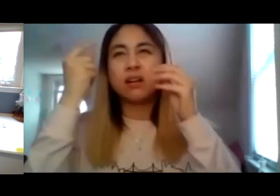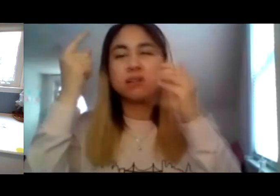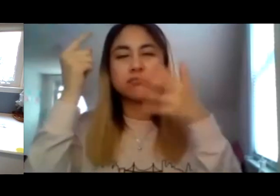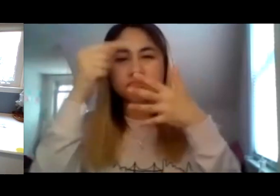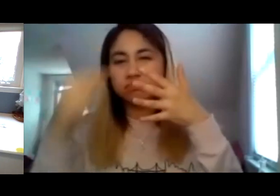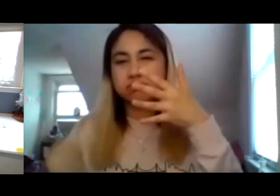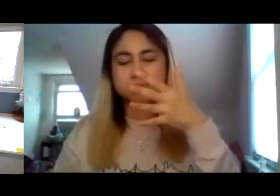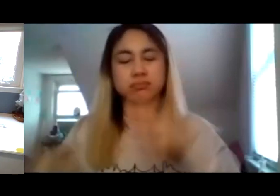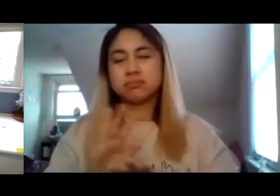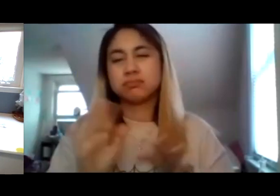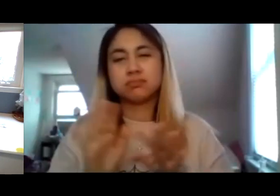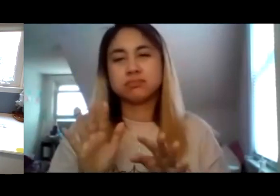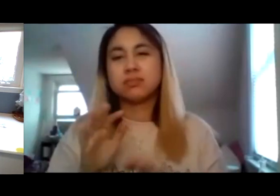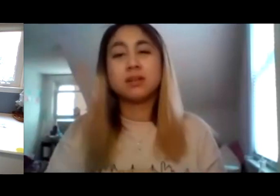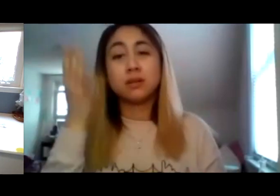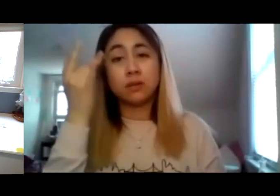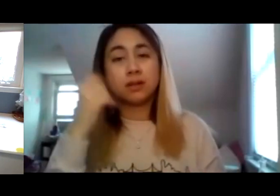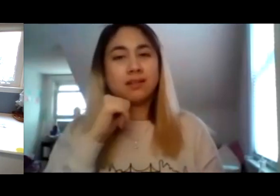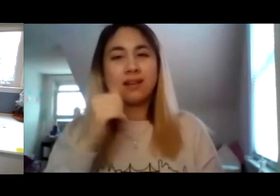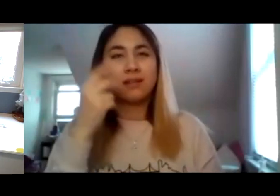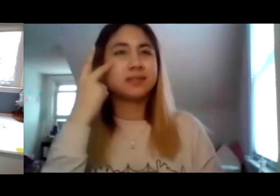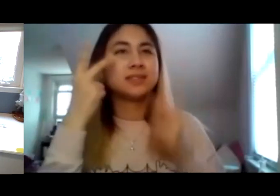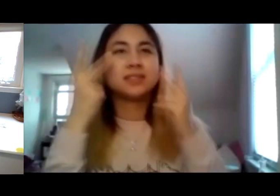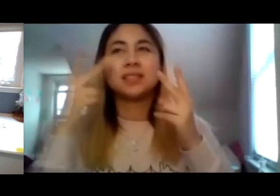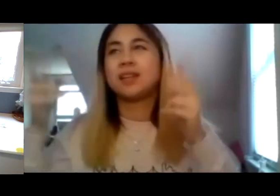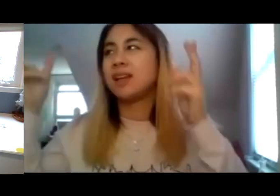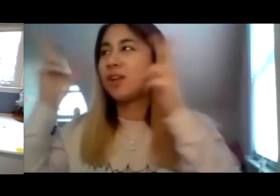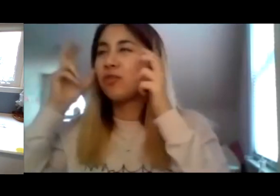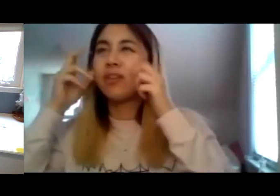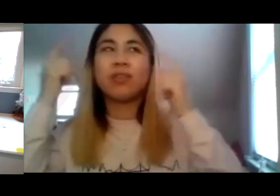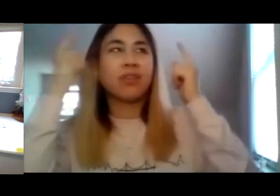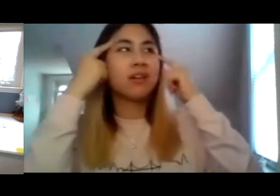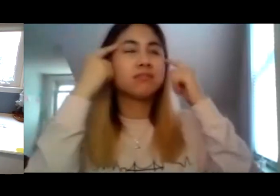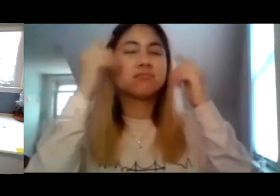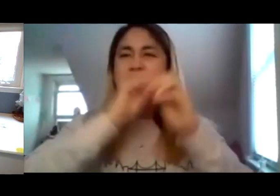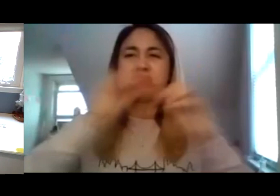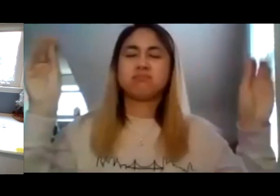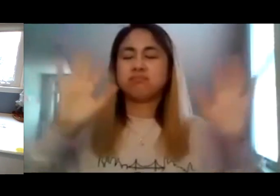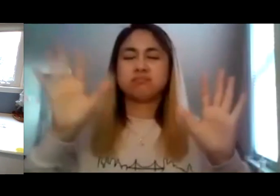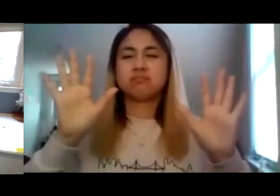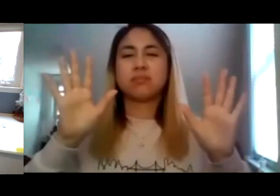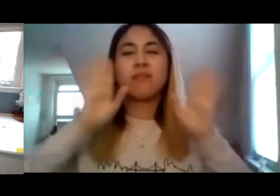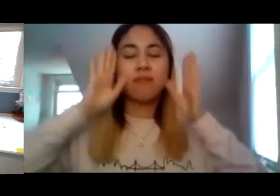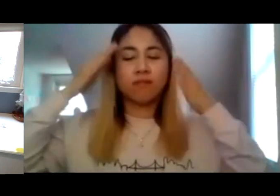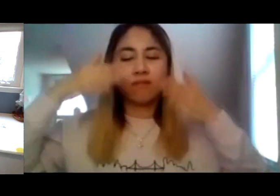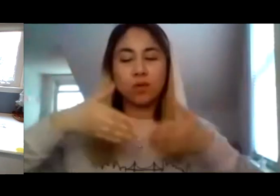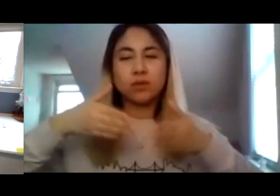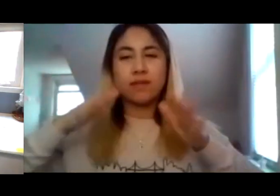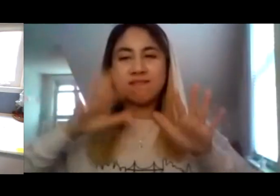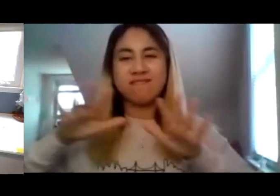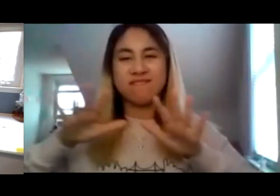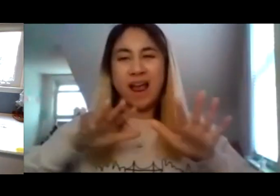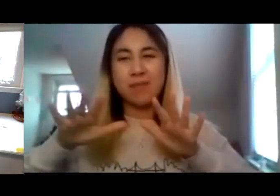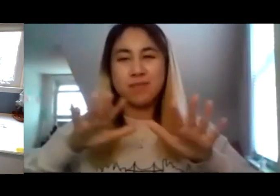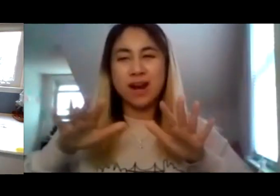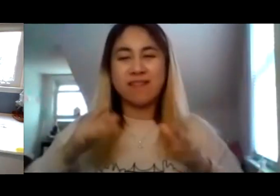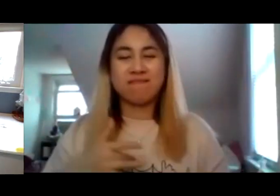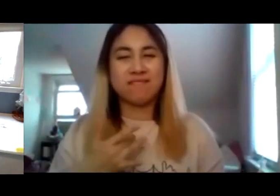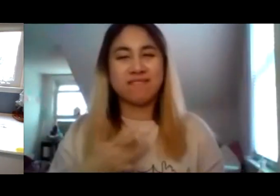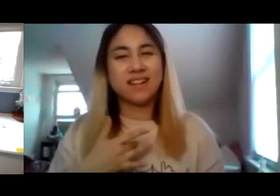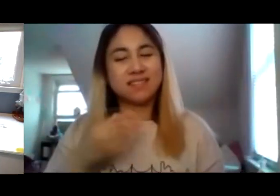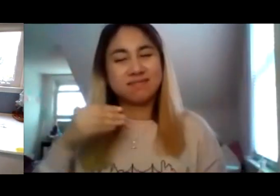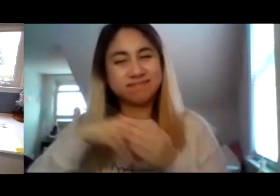not seeing or hearing or thinking about anything else. We're just feeling that vibrating feeling. Okay, let's keep